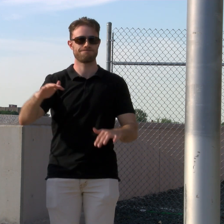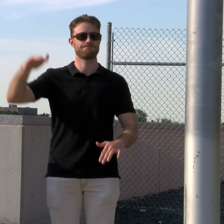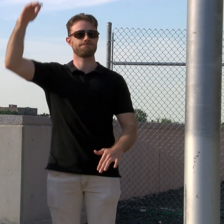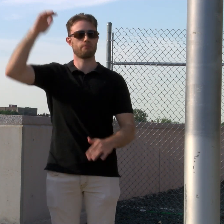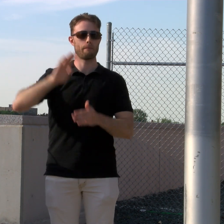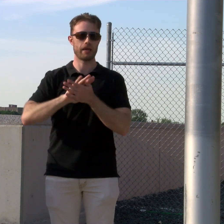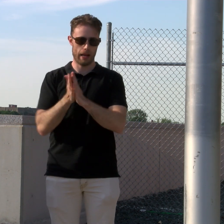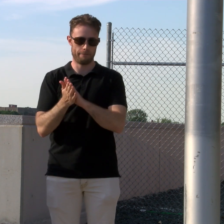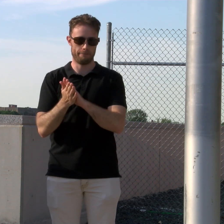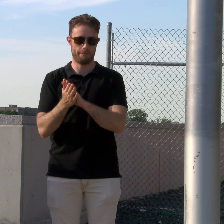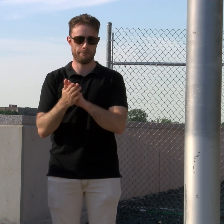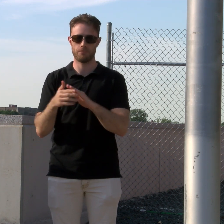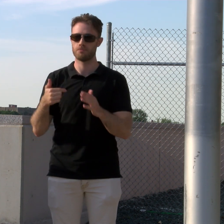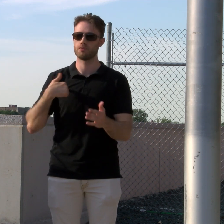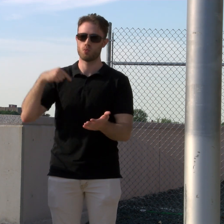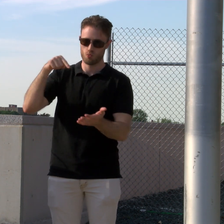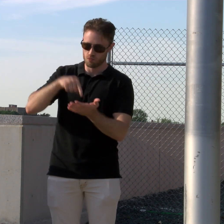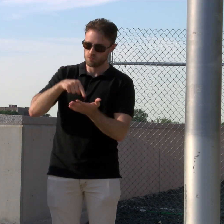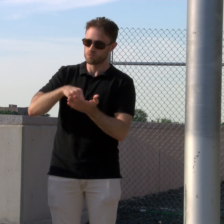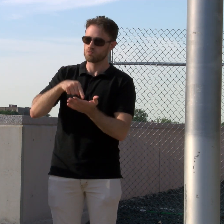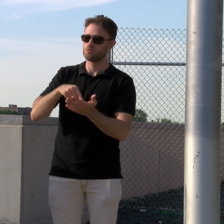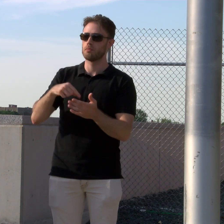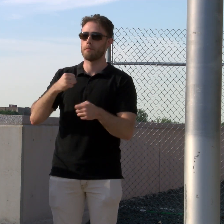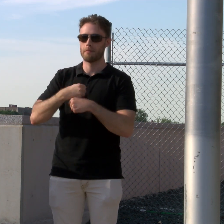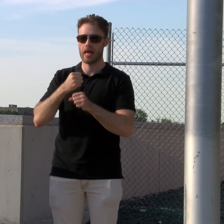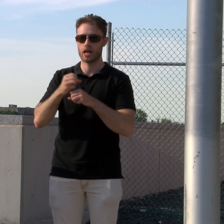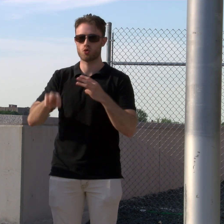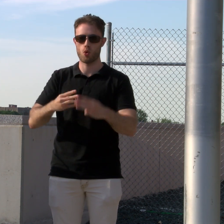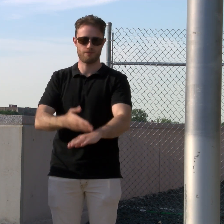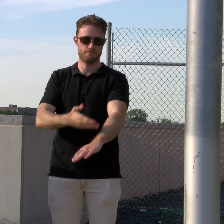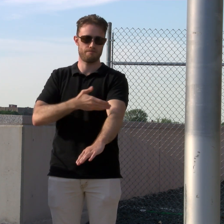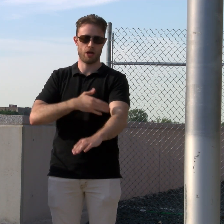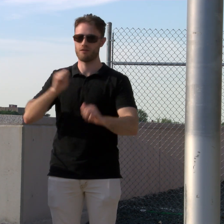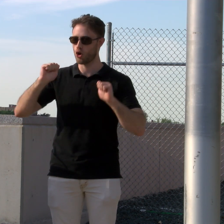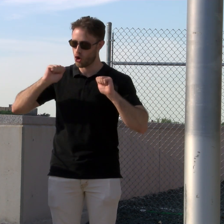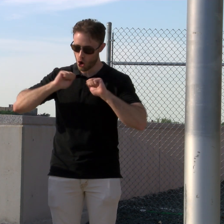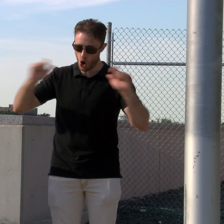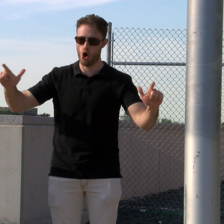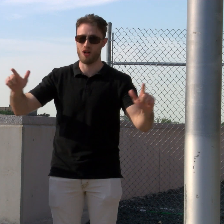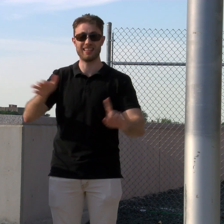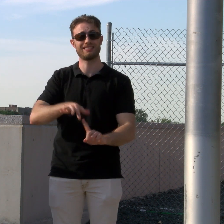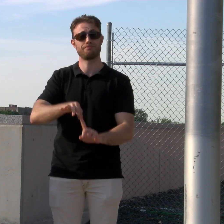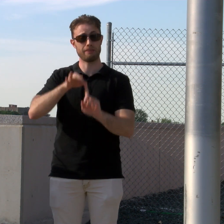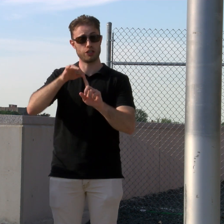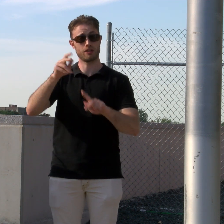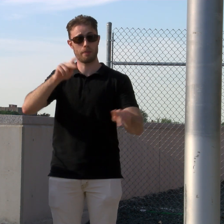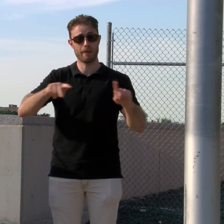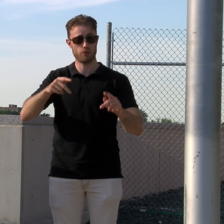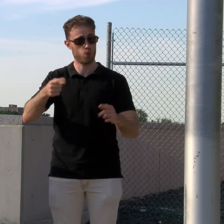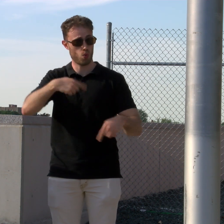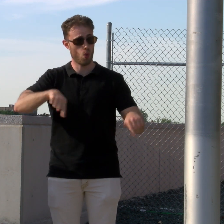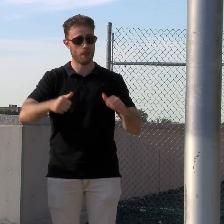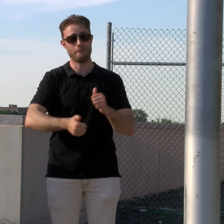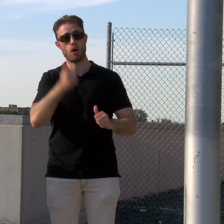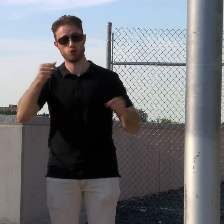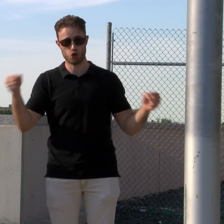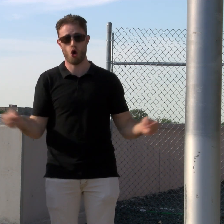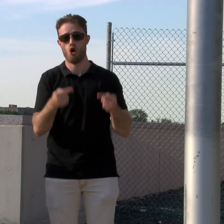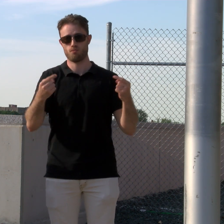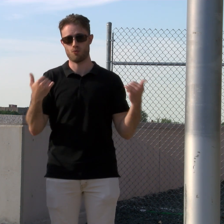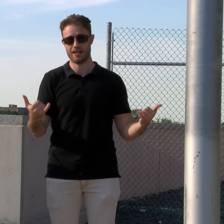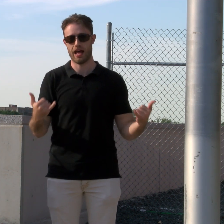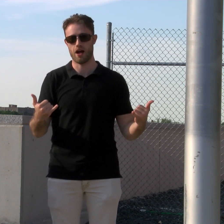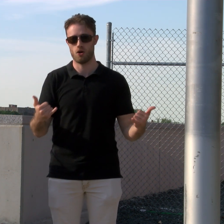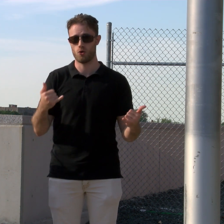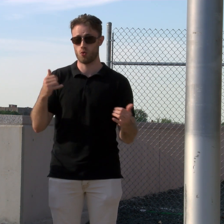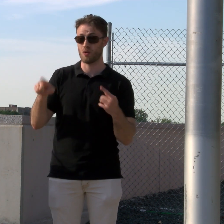We are beholden to making the world a better place for all of us, especially for those who are the most harmed. When I